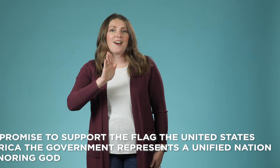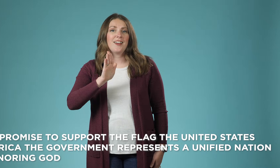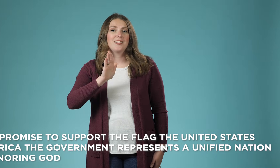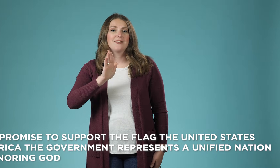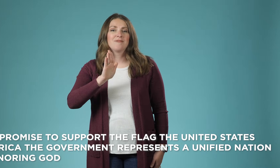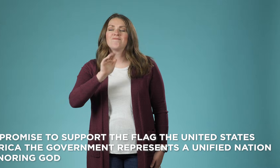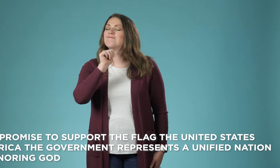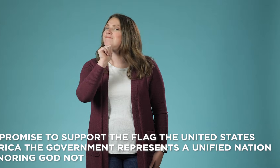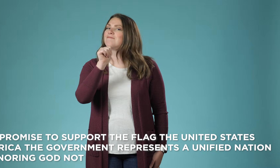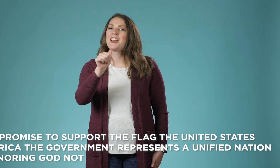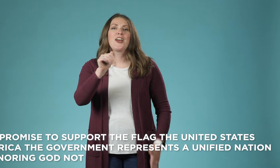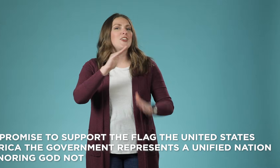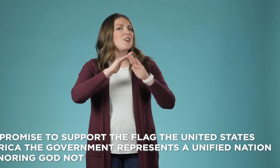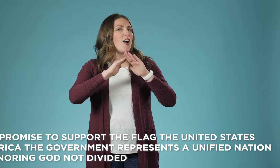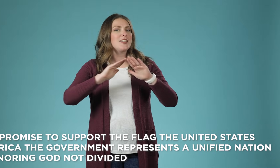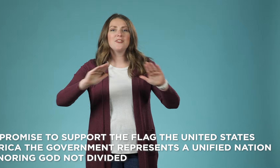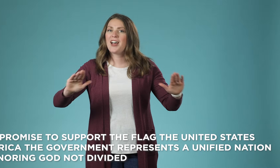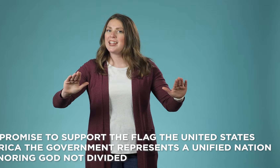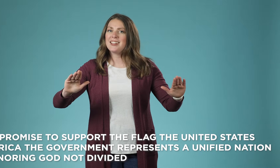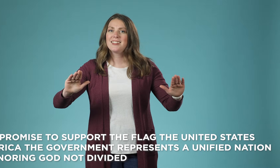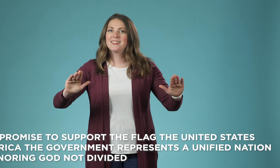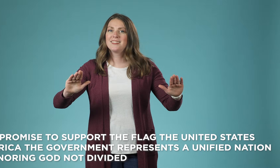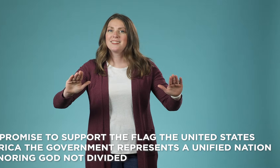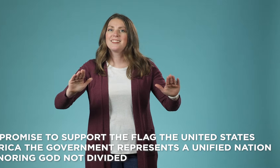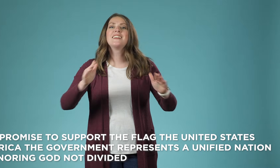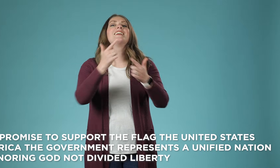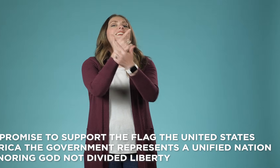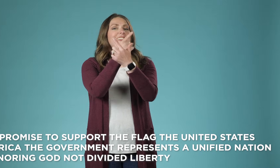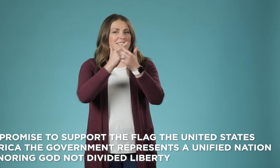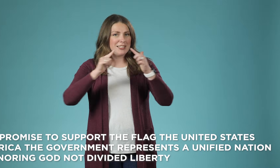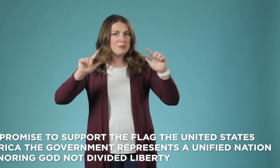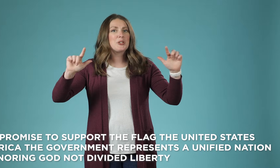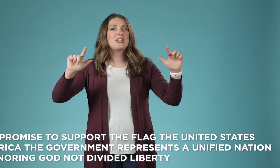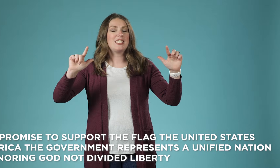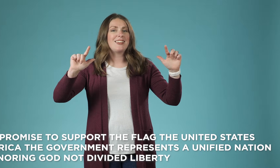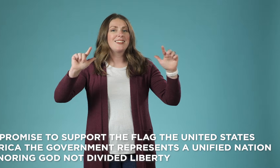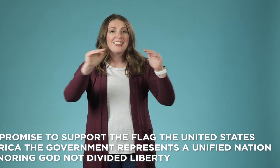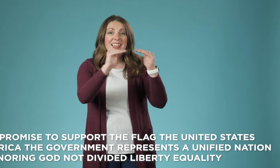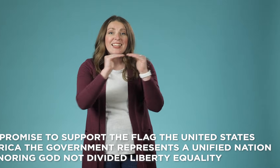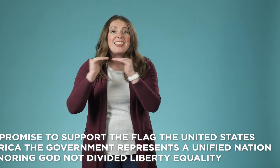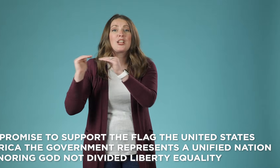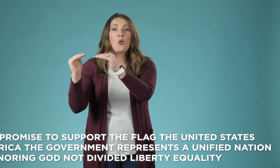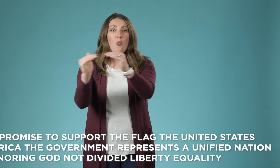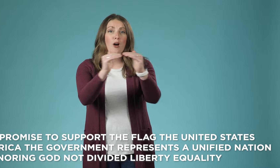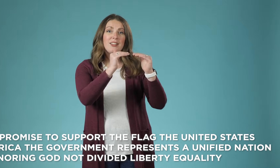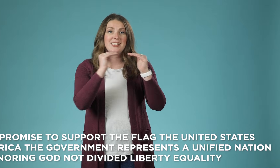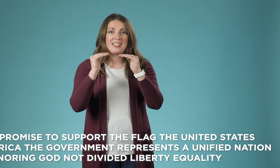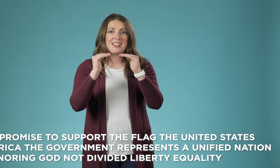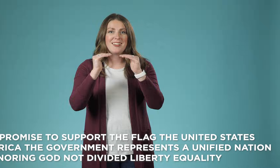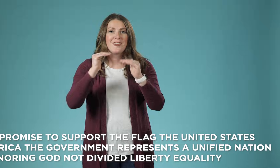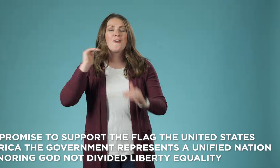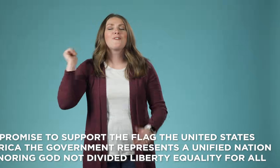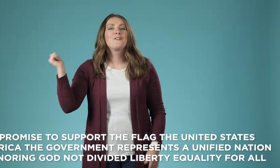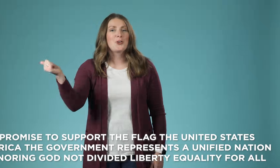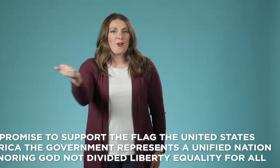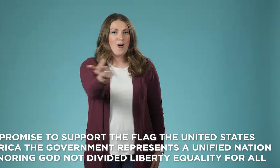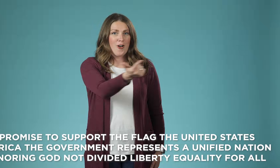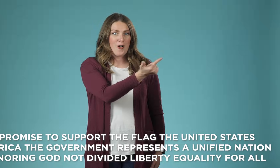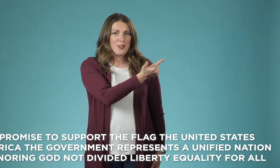God, not divided, liberty, equality for all.